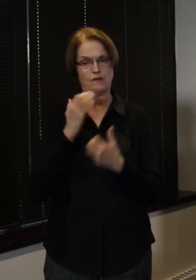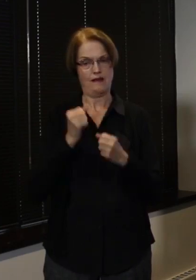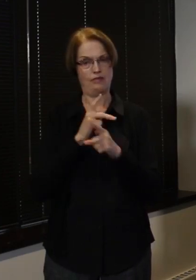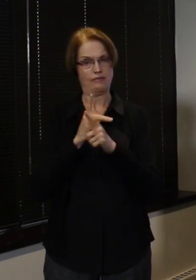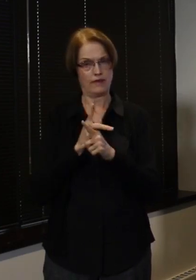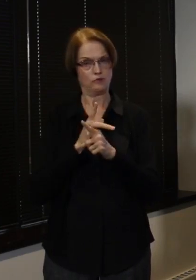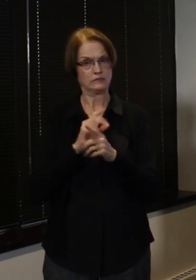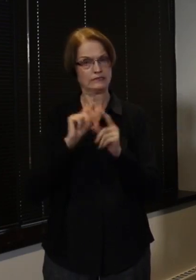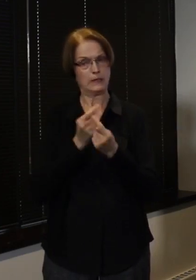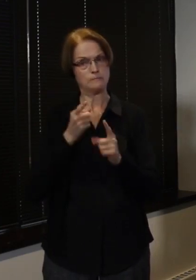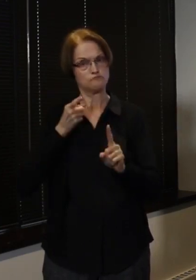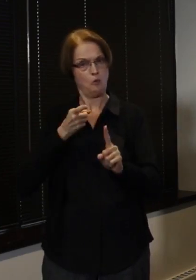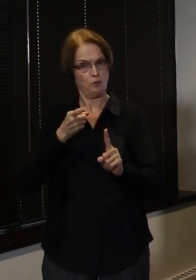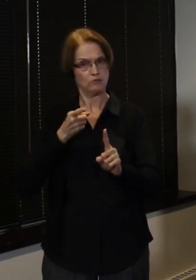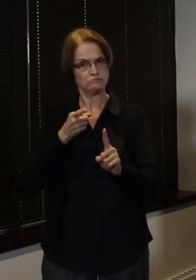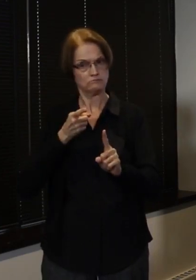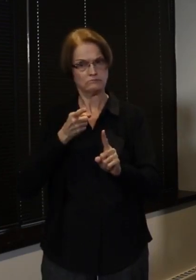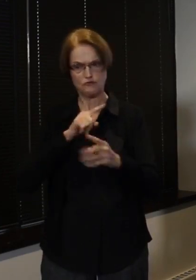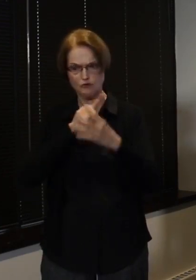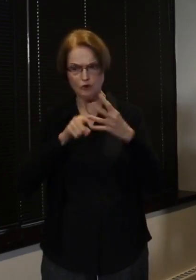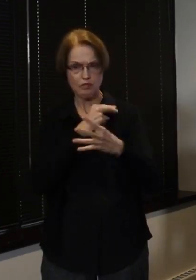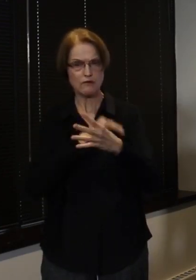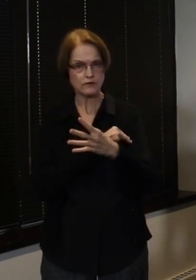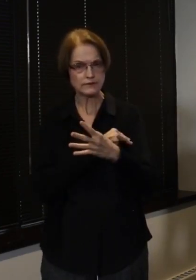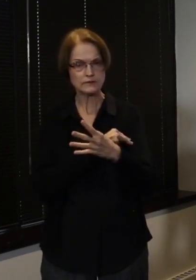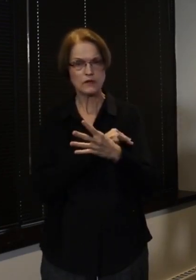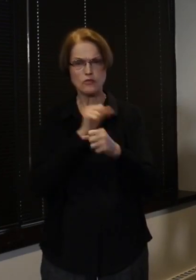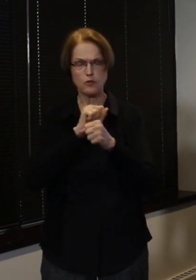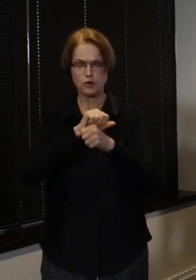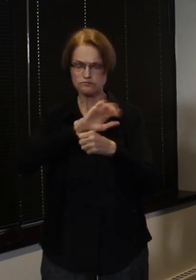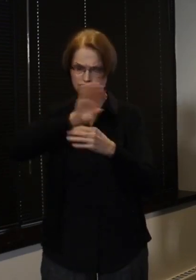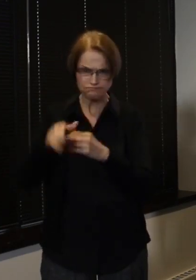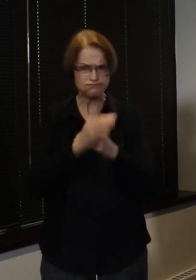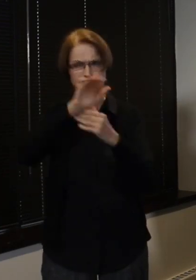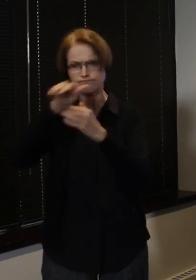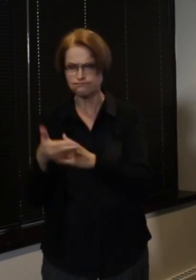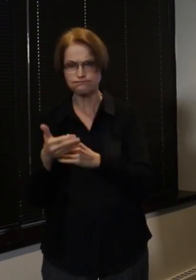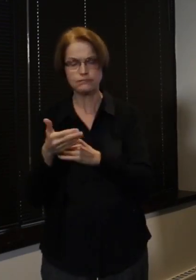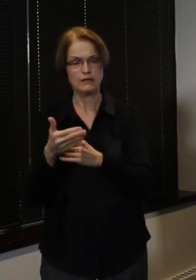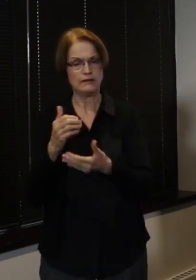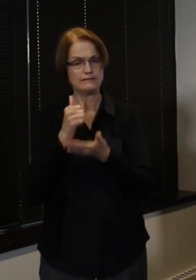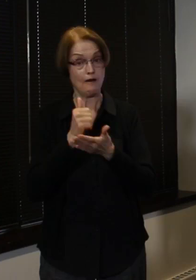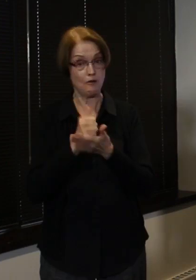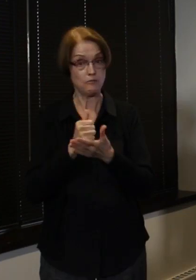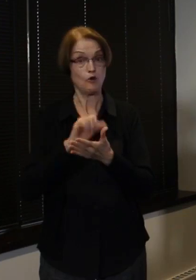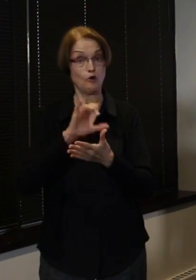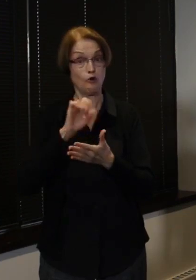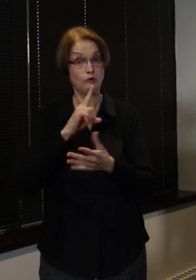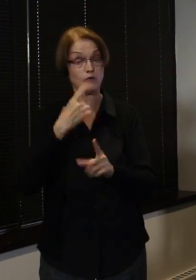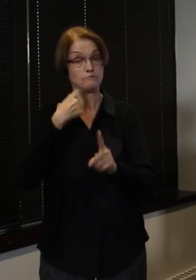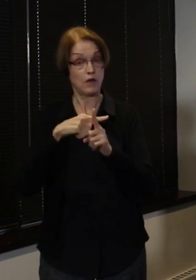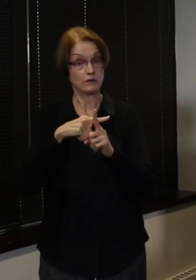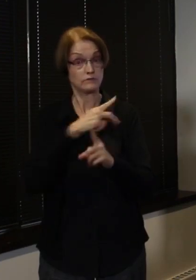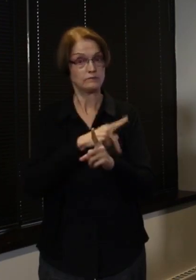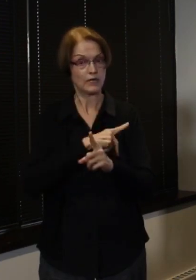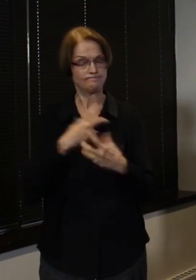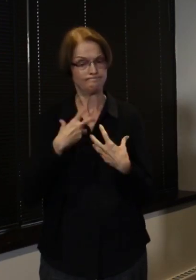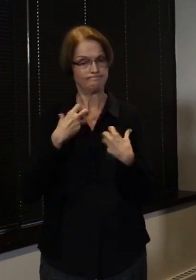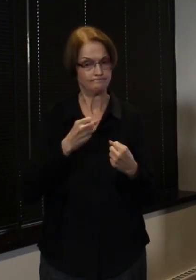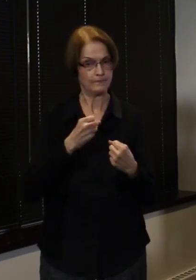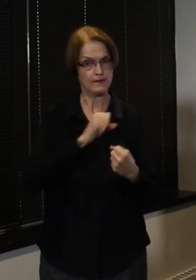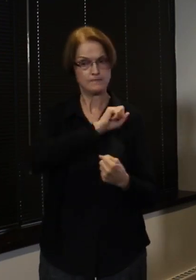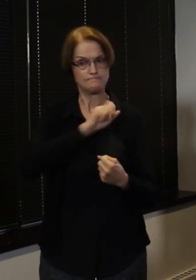teams in our systems. They work day and night to help COVID patients get better and to get back on with their